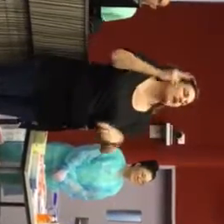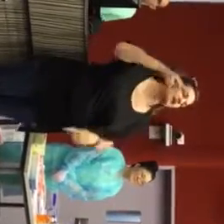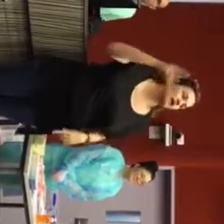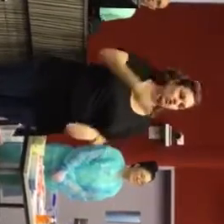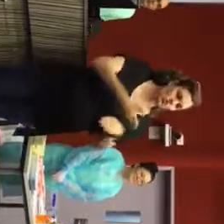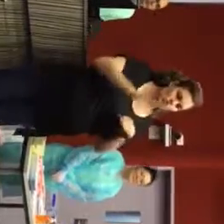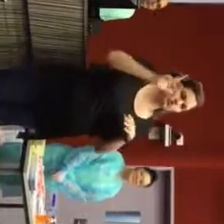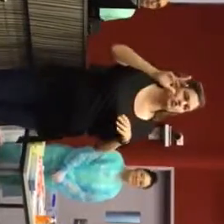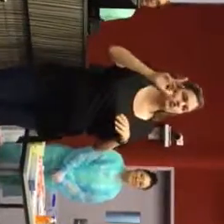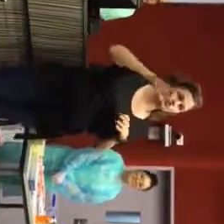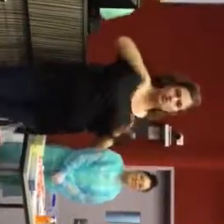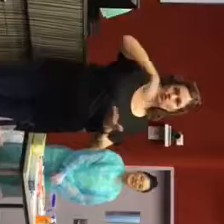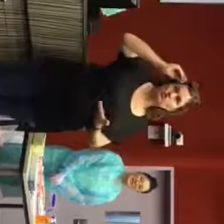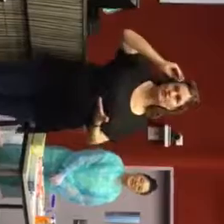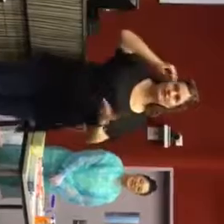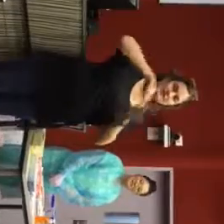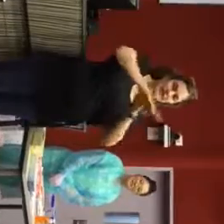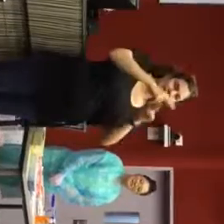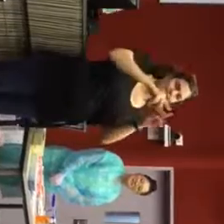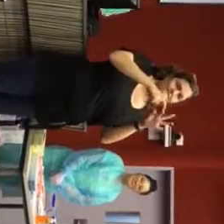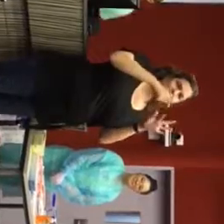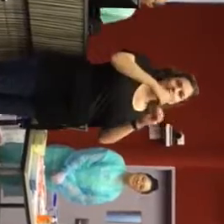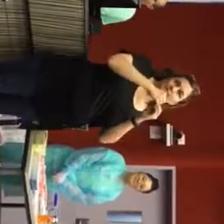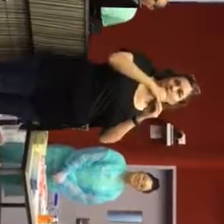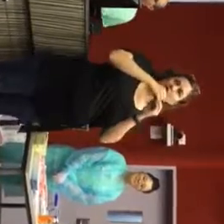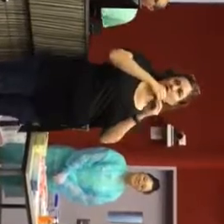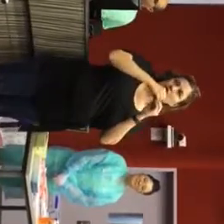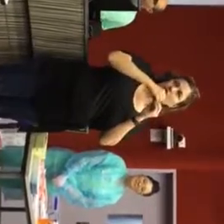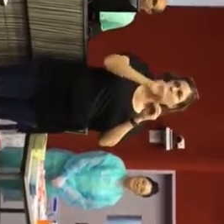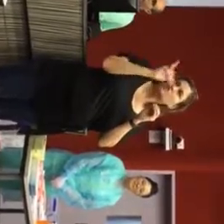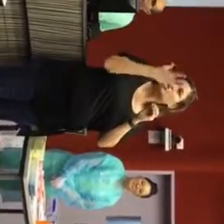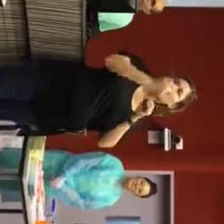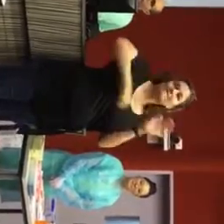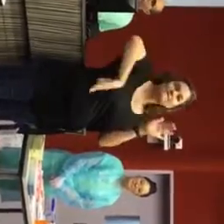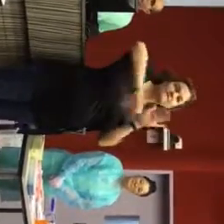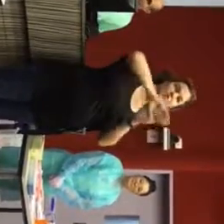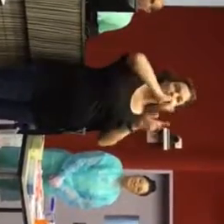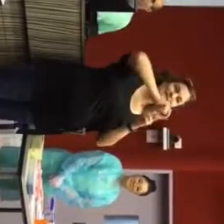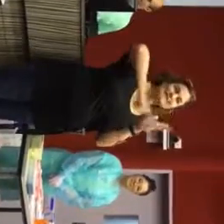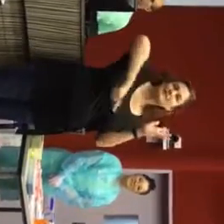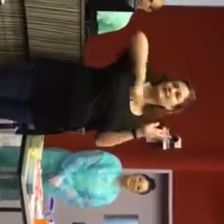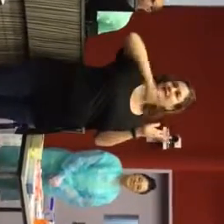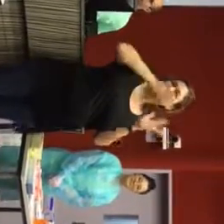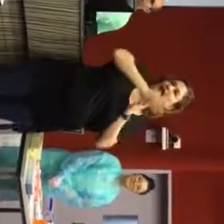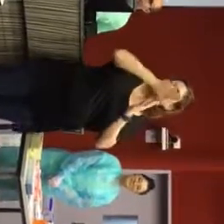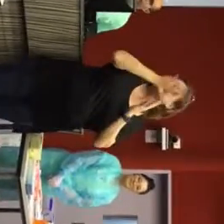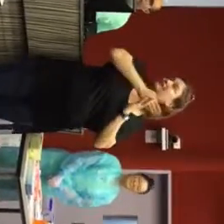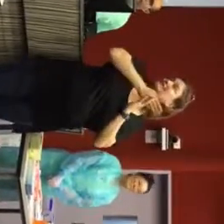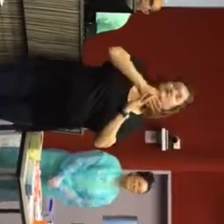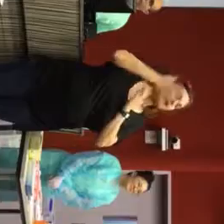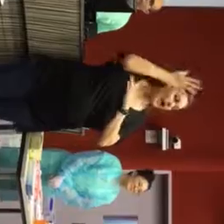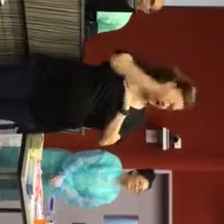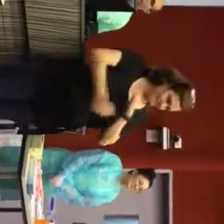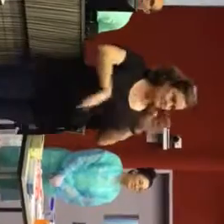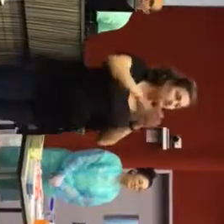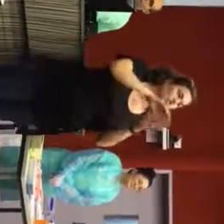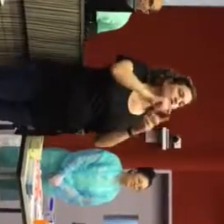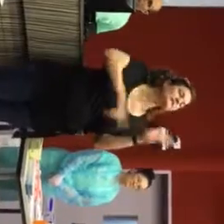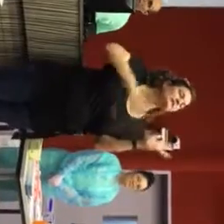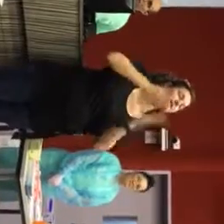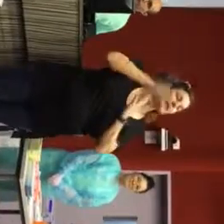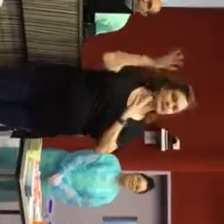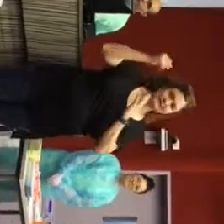in February. Yeah. And you have full disability access We to do. your service? We do. Yeah. We have great. ramp access to the dental